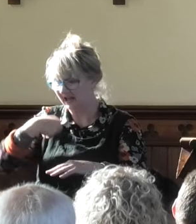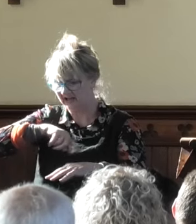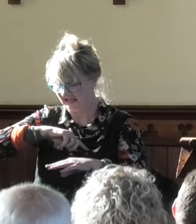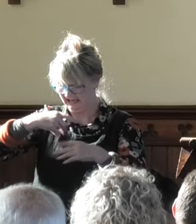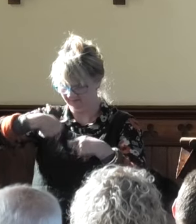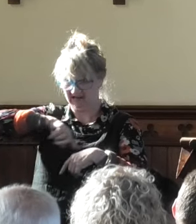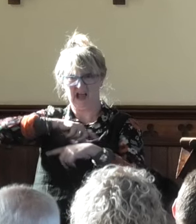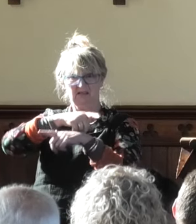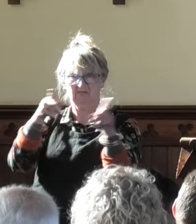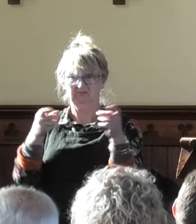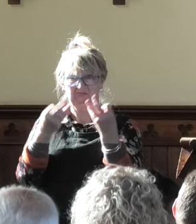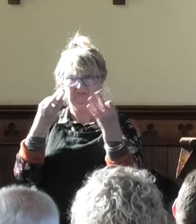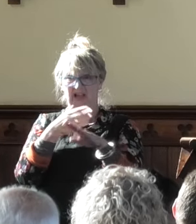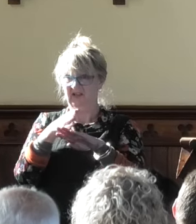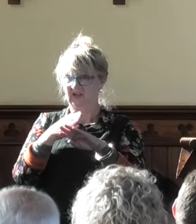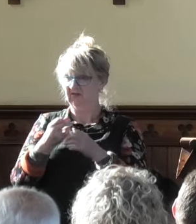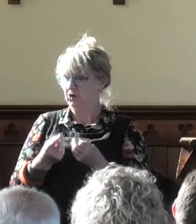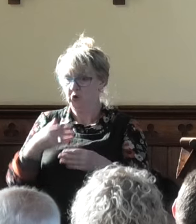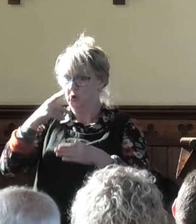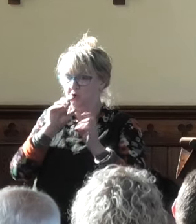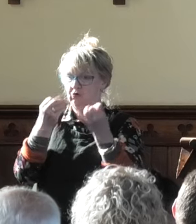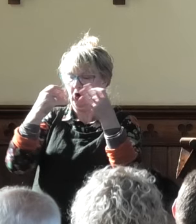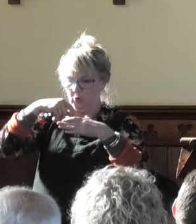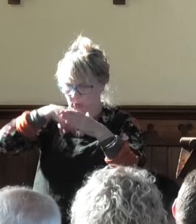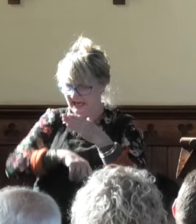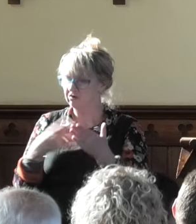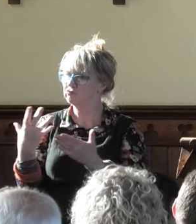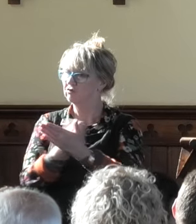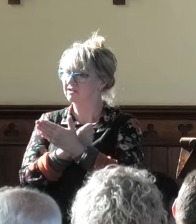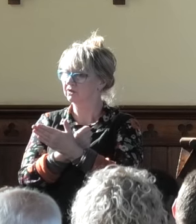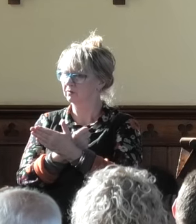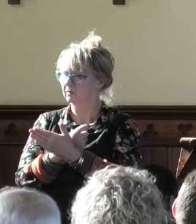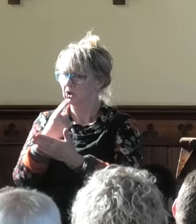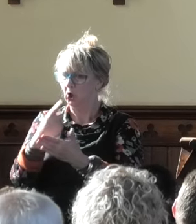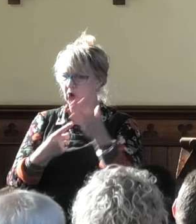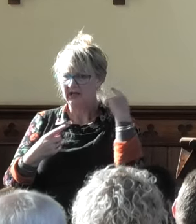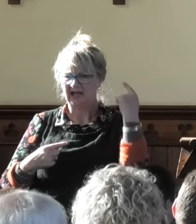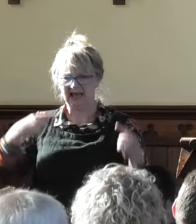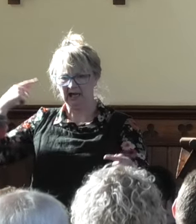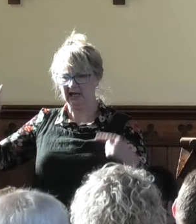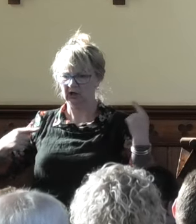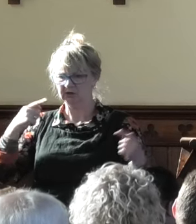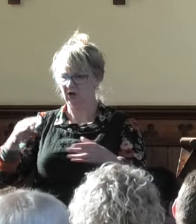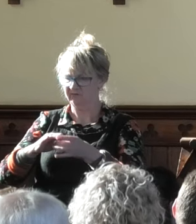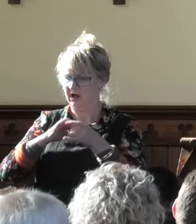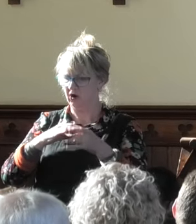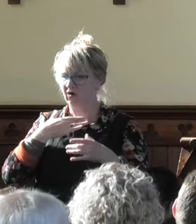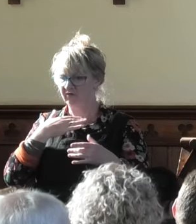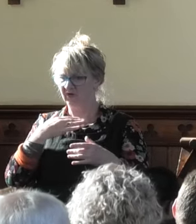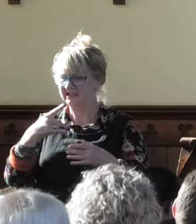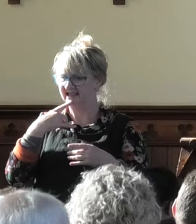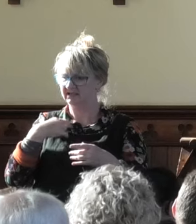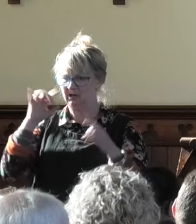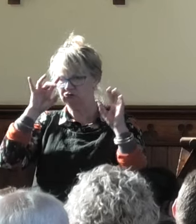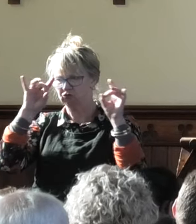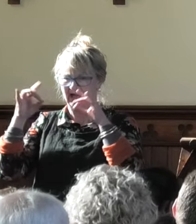us. There is no inner rescuer deep down in my soul. I just hear echoes of my own voice telling me all sorts of crazy